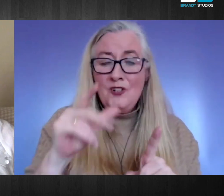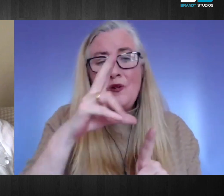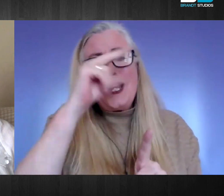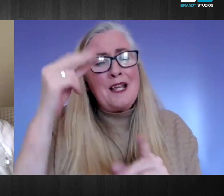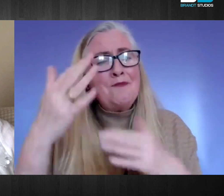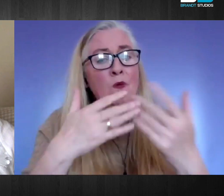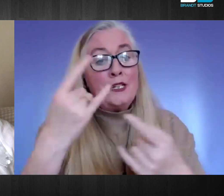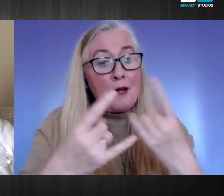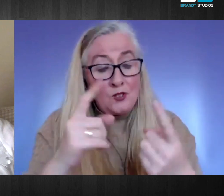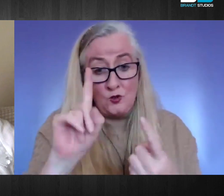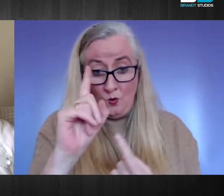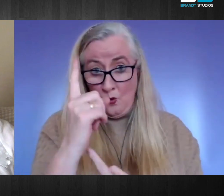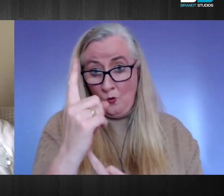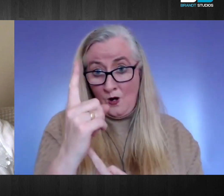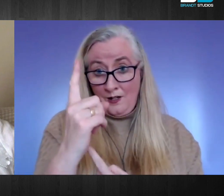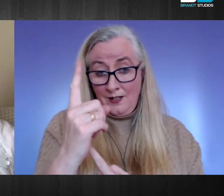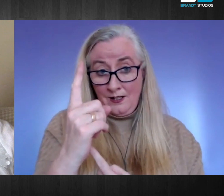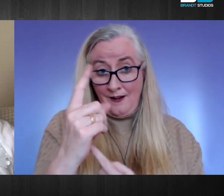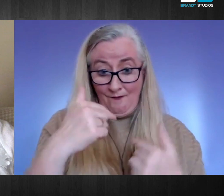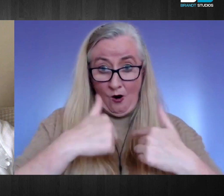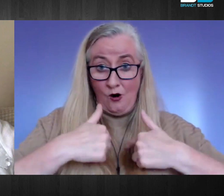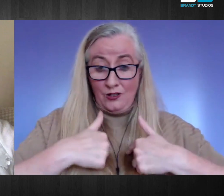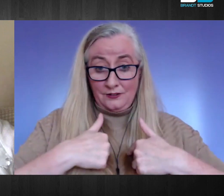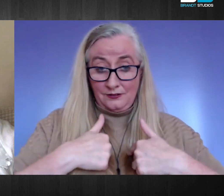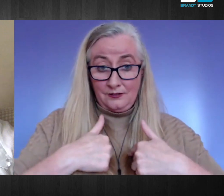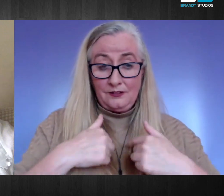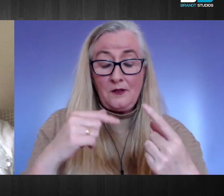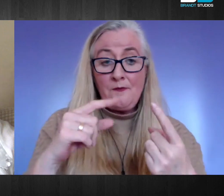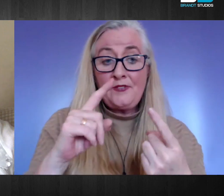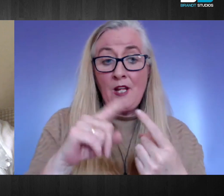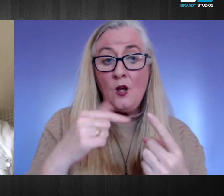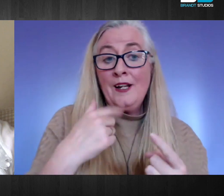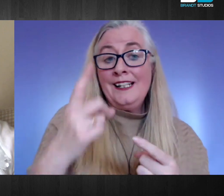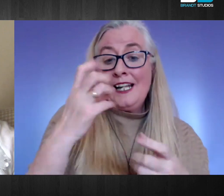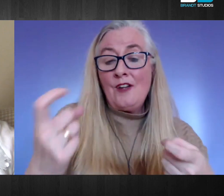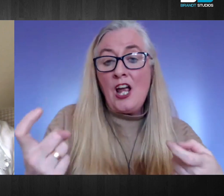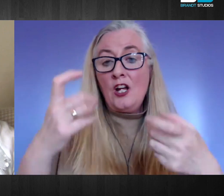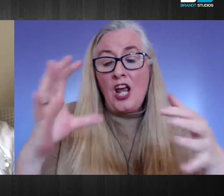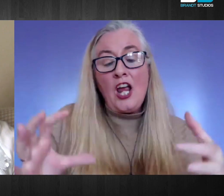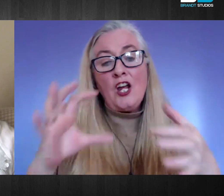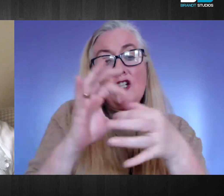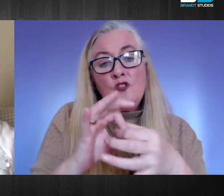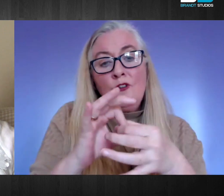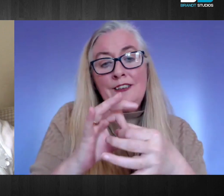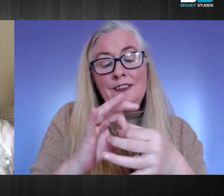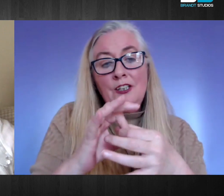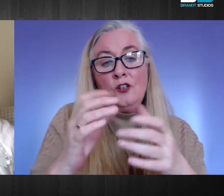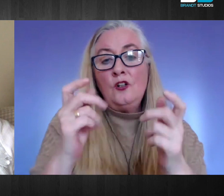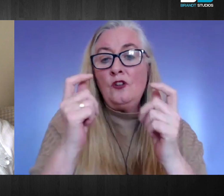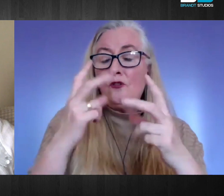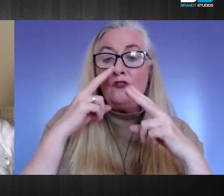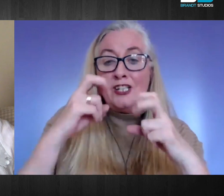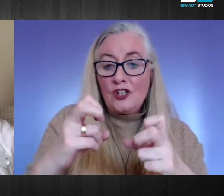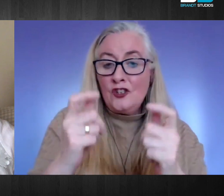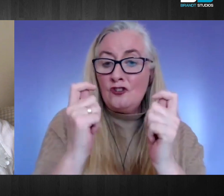that is very close to home for us at the moment is we have a joint funding scheme with the Health Research Board, and Anna is on the call as well.